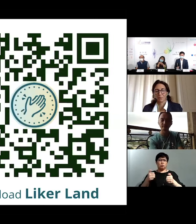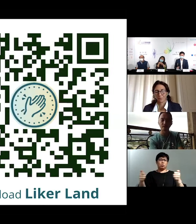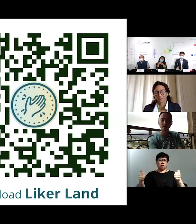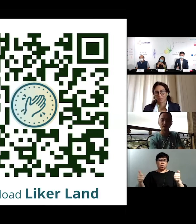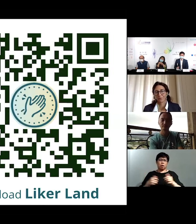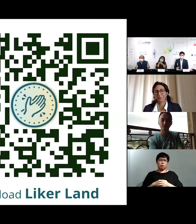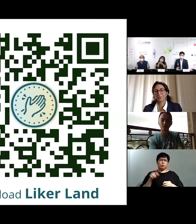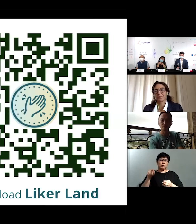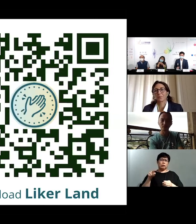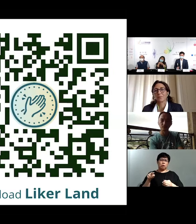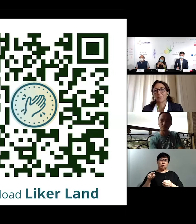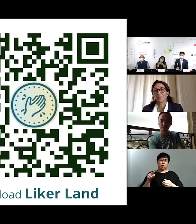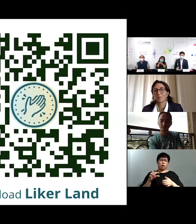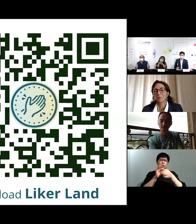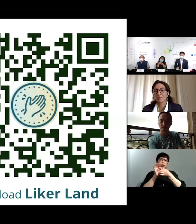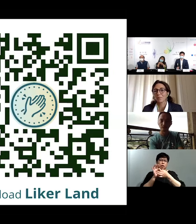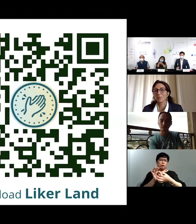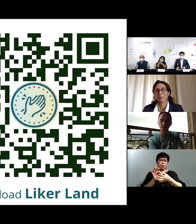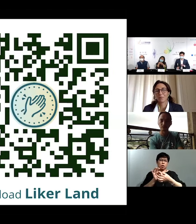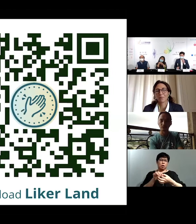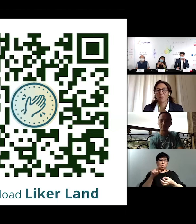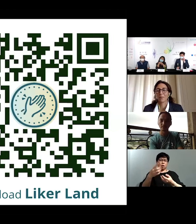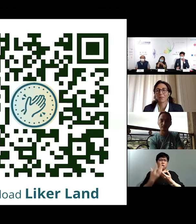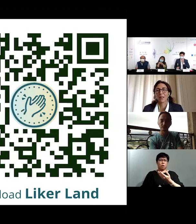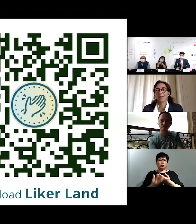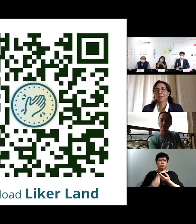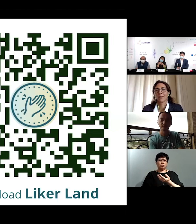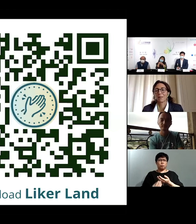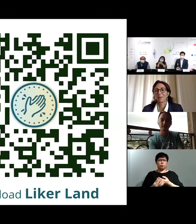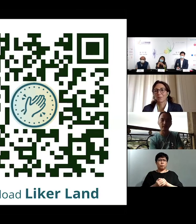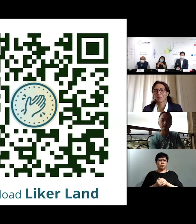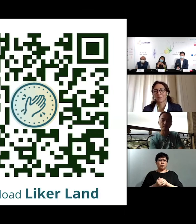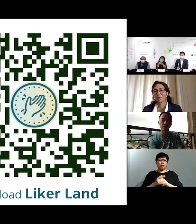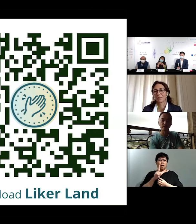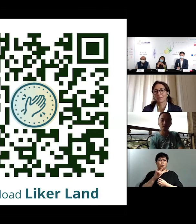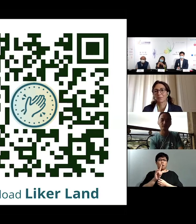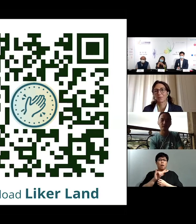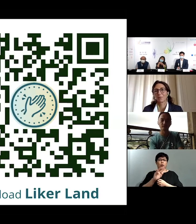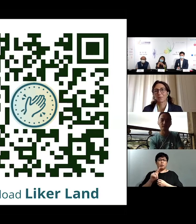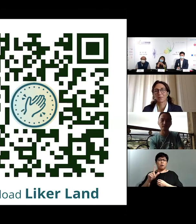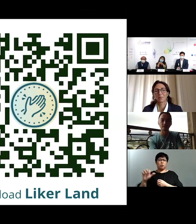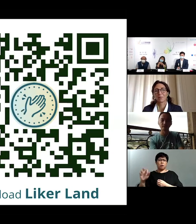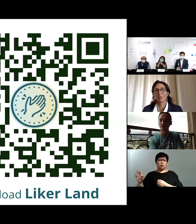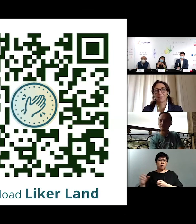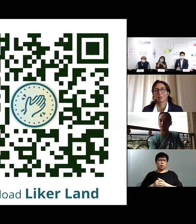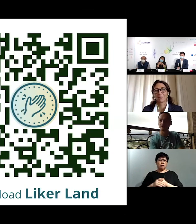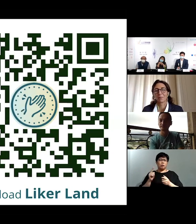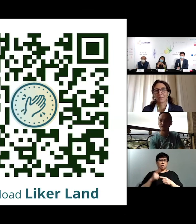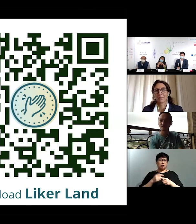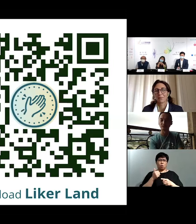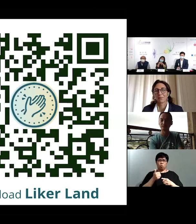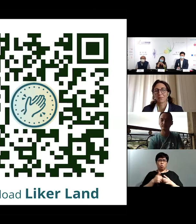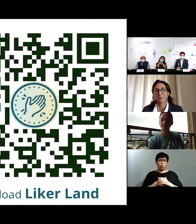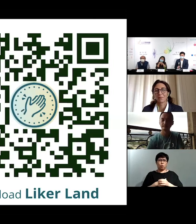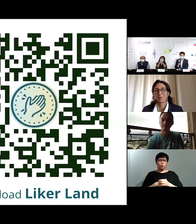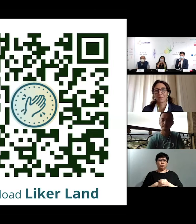Liteland. You are encouraged to join. It's free, and my contacts are listed here.